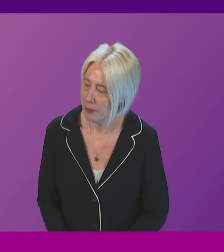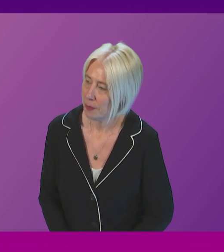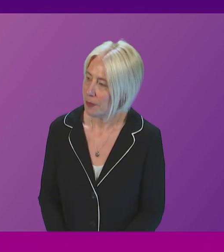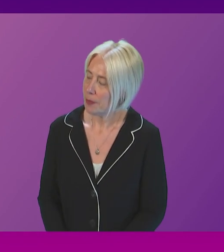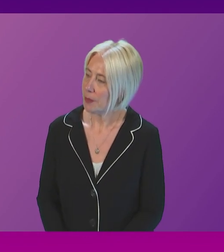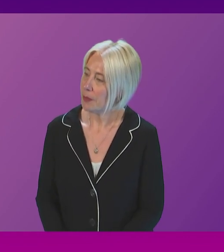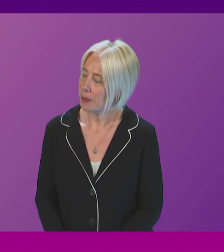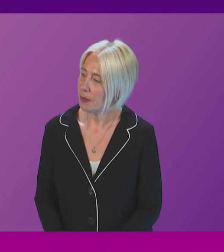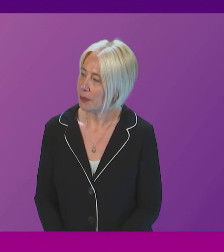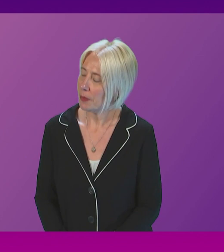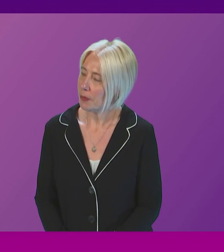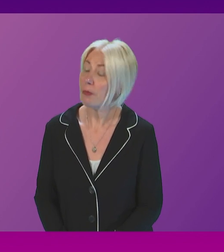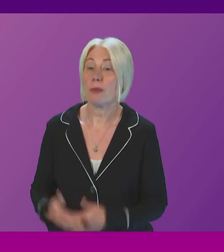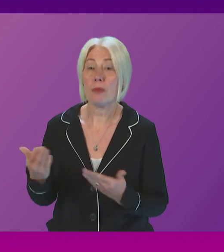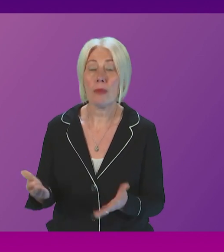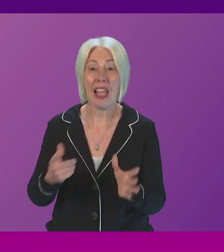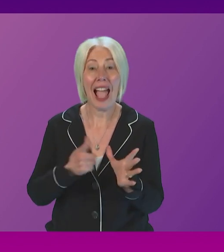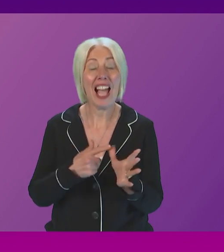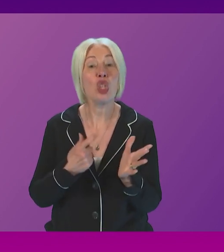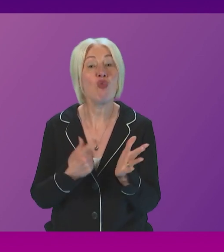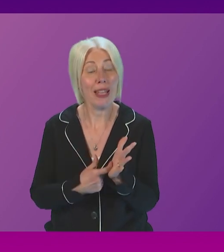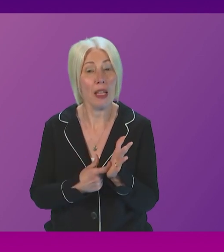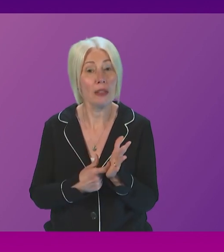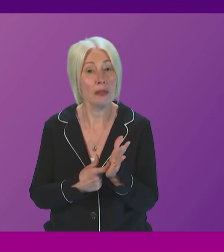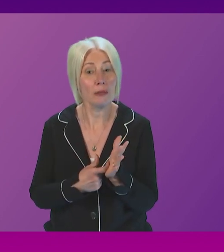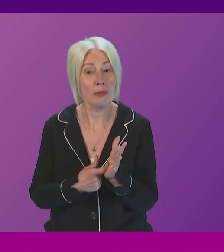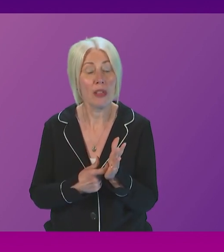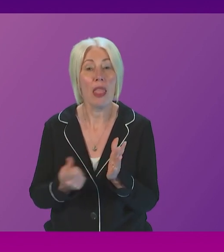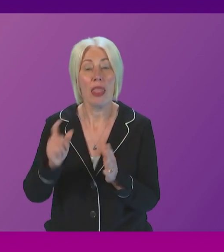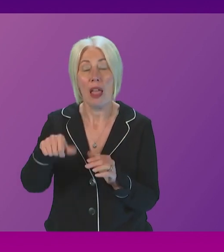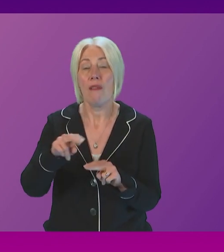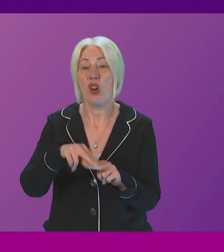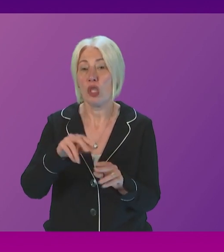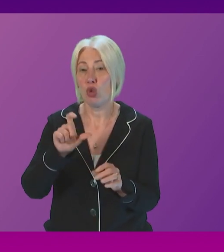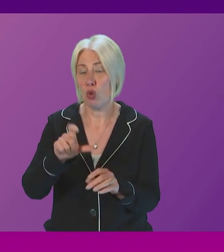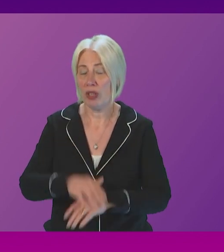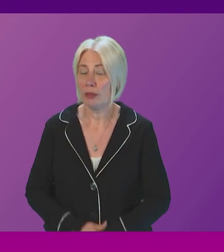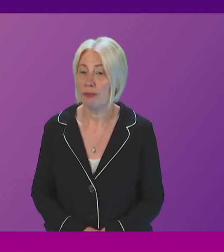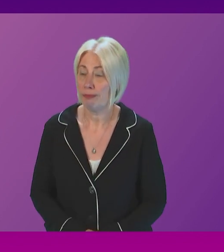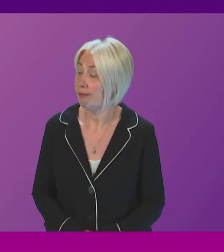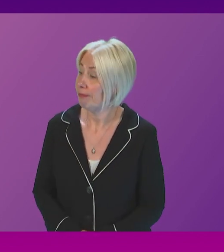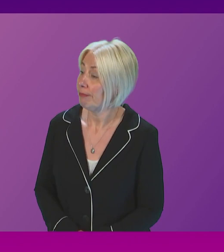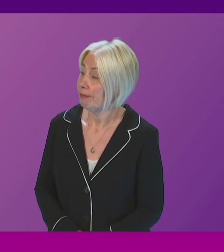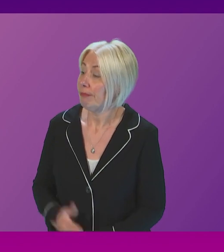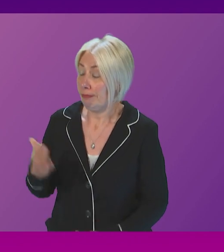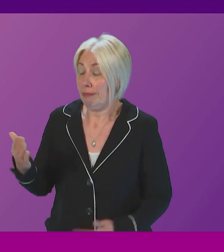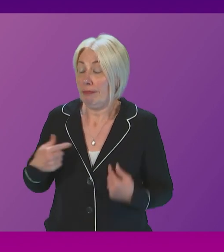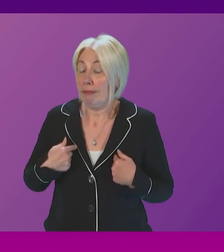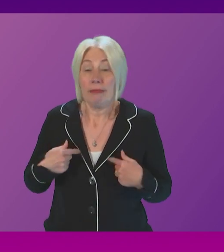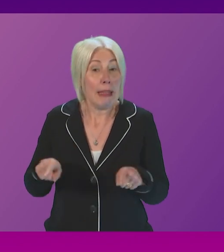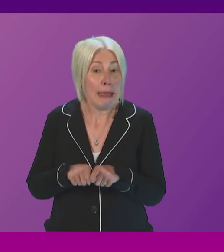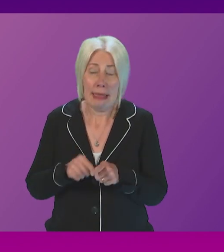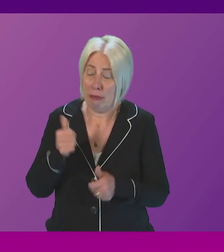Thank you, Ms Morgan. I now call Ash Regan to be followed by Foizal Chowjie. Ms Regan. Thank you, Presiding Officer. And I, like others,